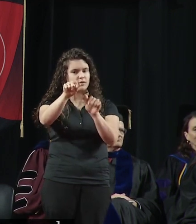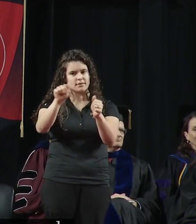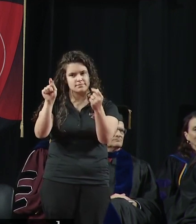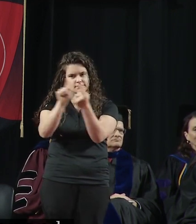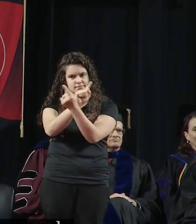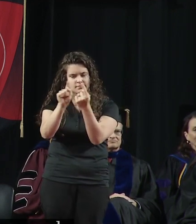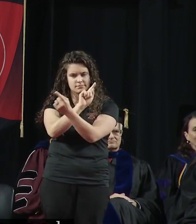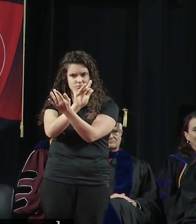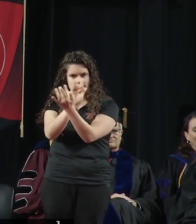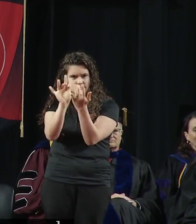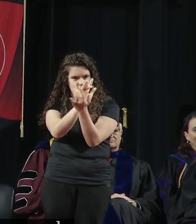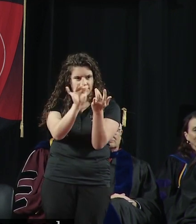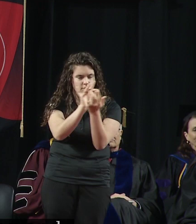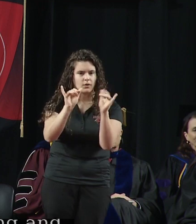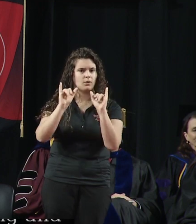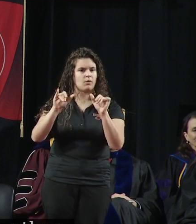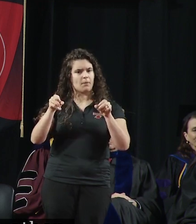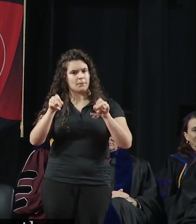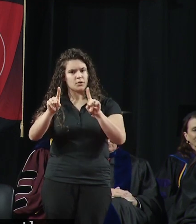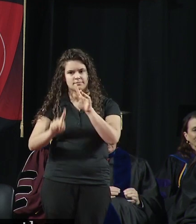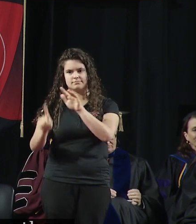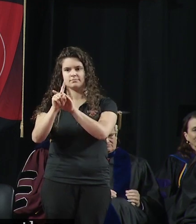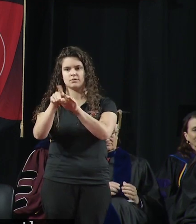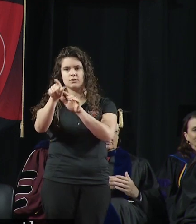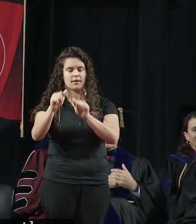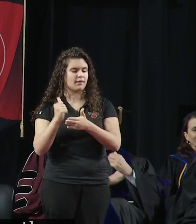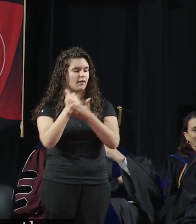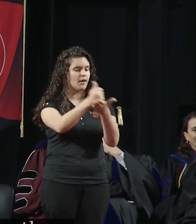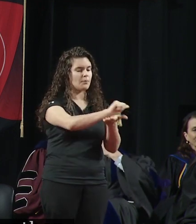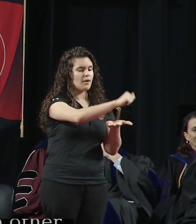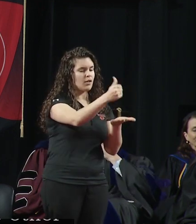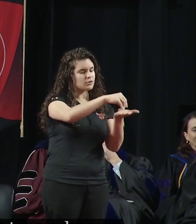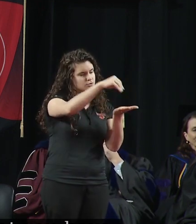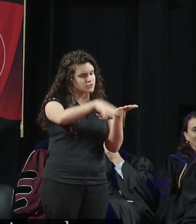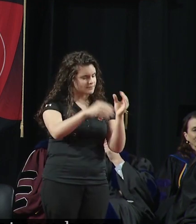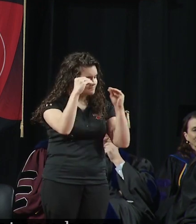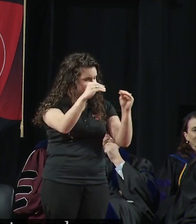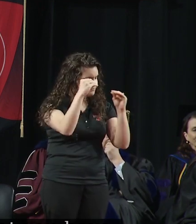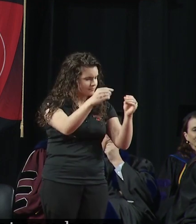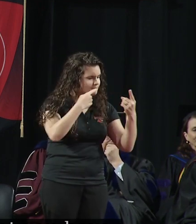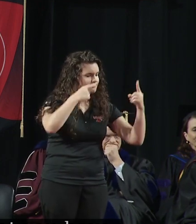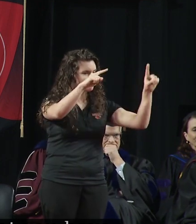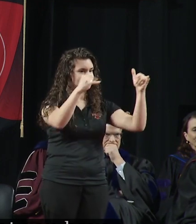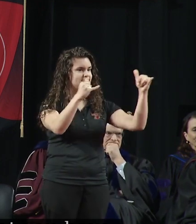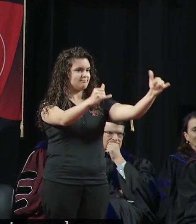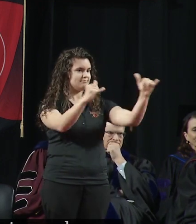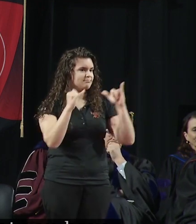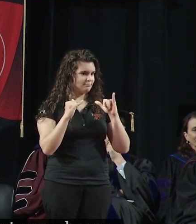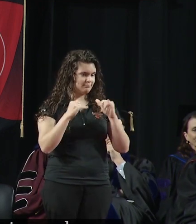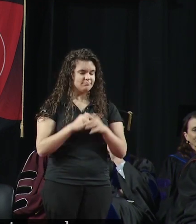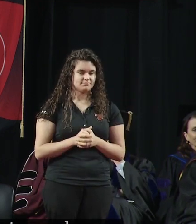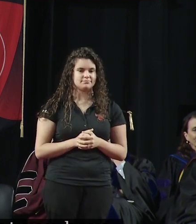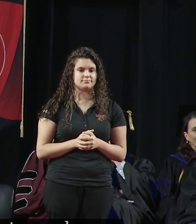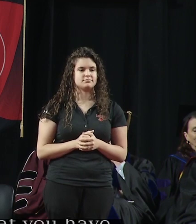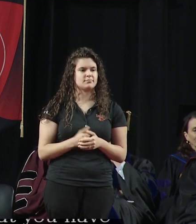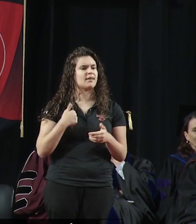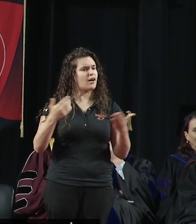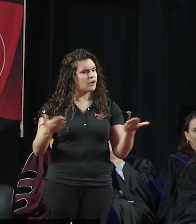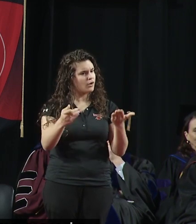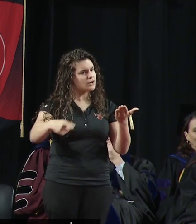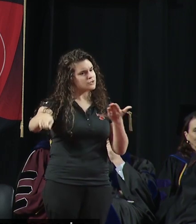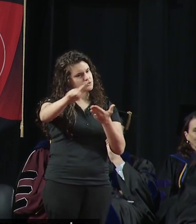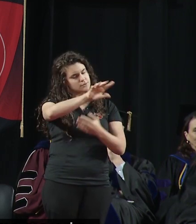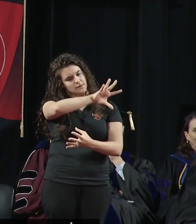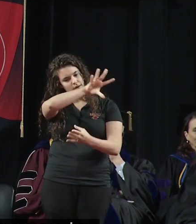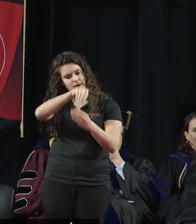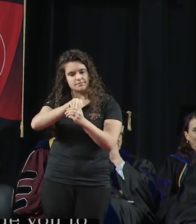networking and opportunities to help other students achieve what you have achieved. I encourage you to get